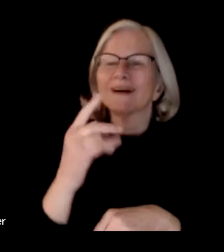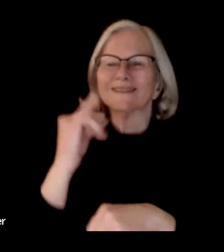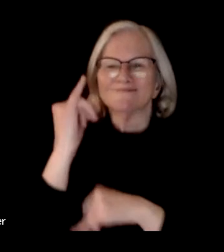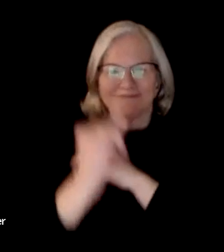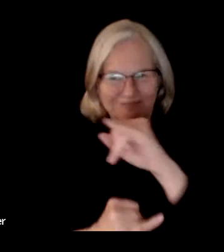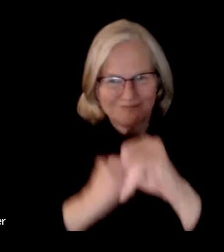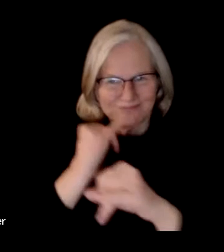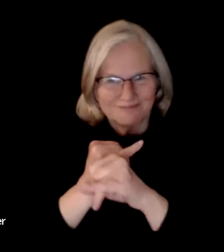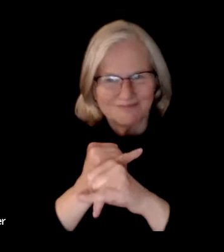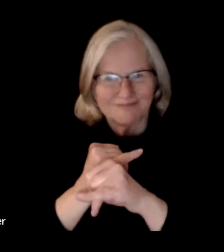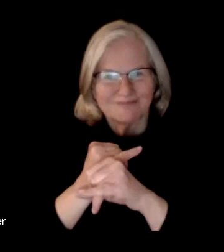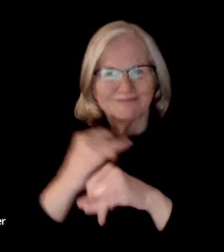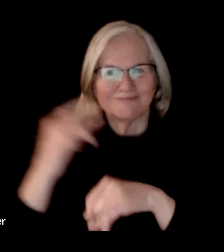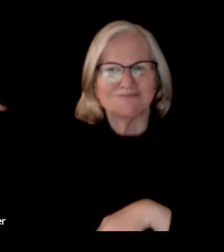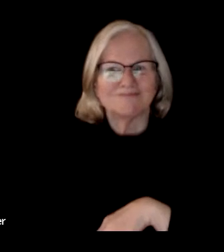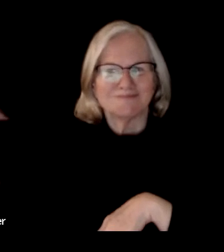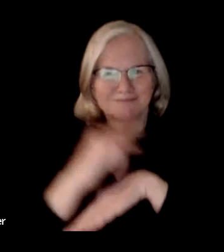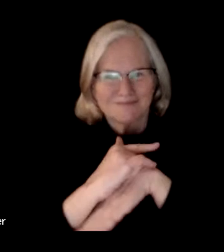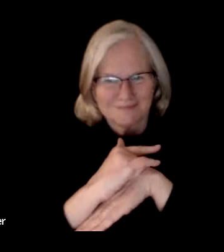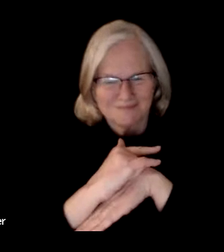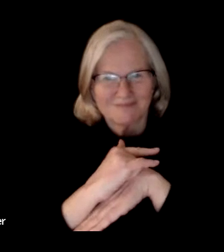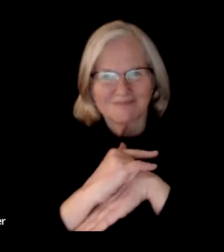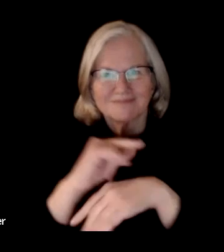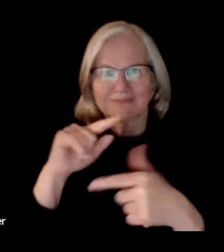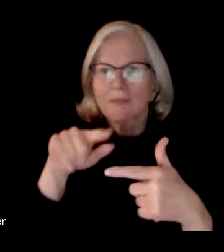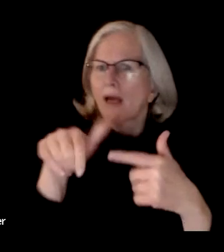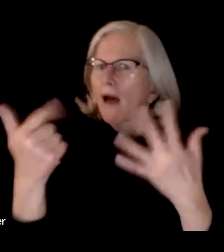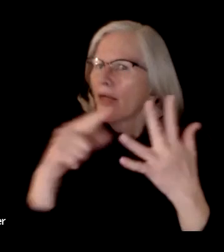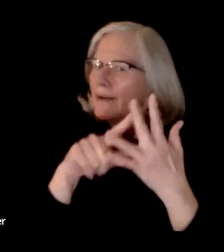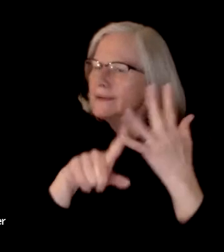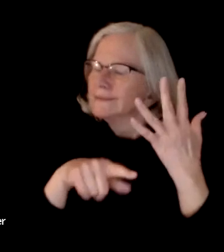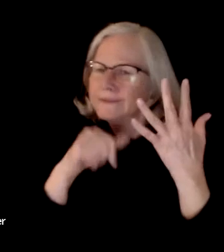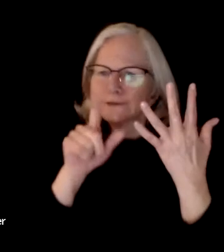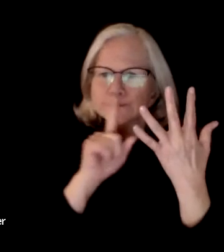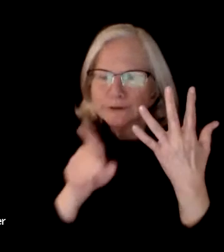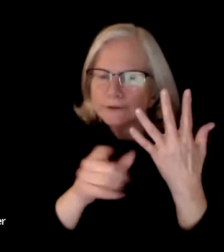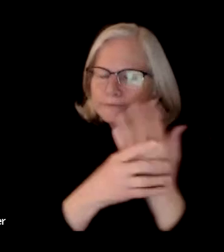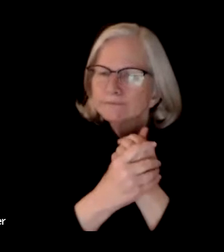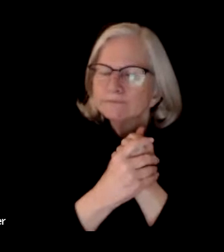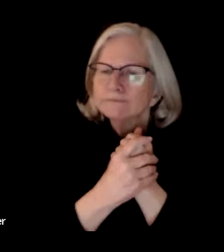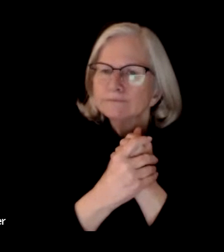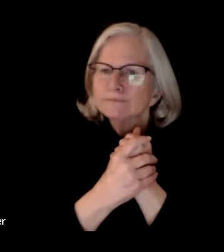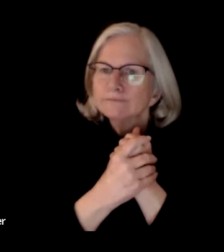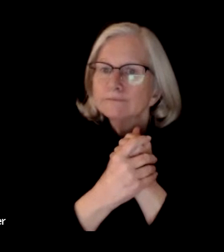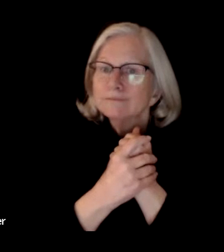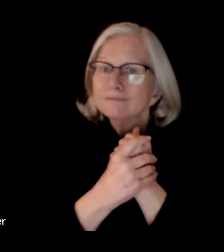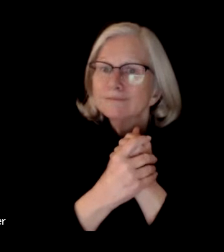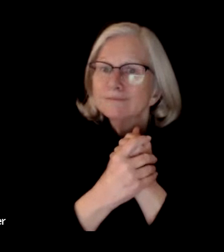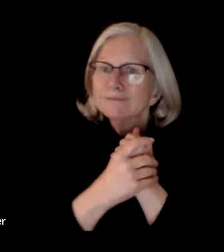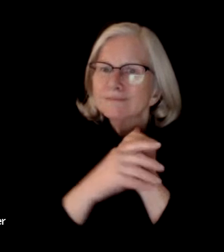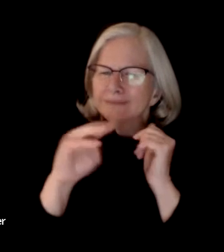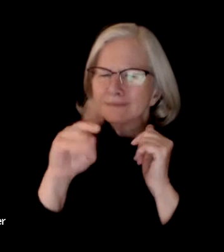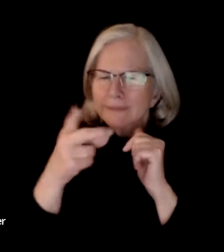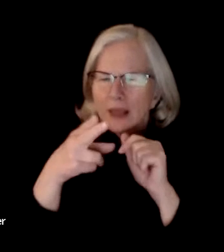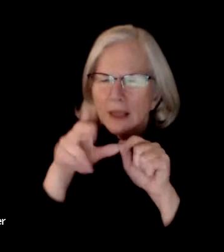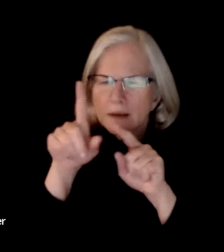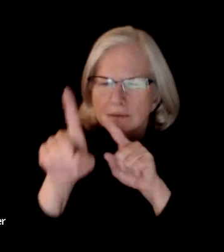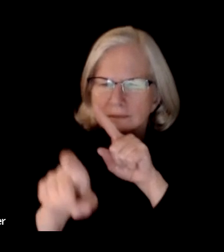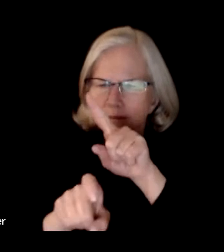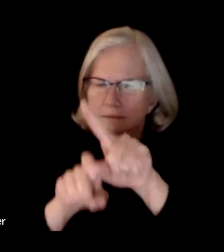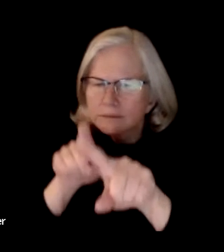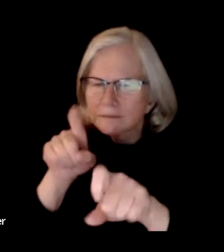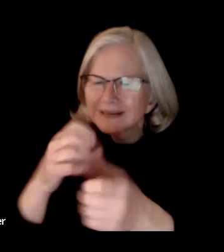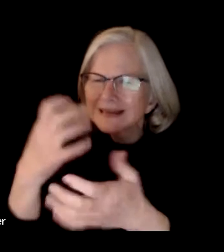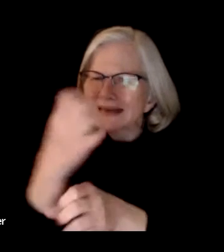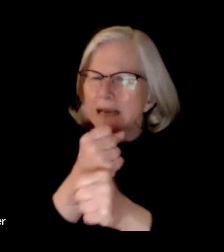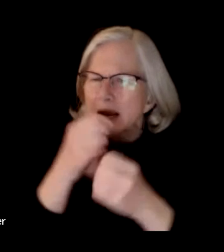others have unknown travel history. MDH epidemiologists are re-interviewing the cases to gather more information about